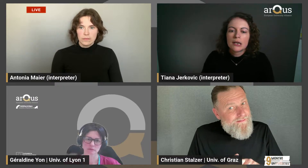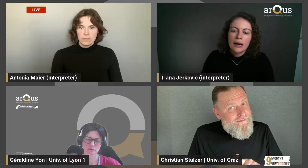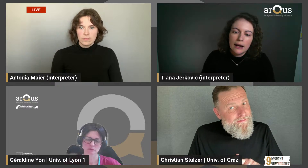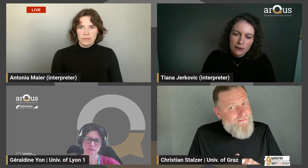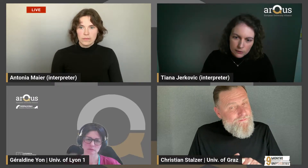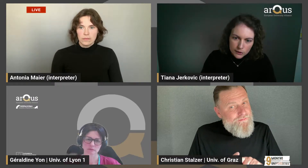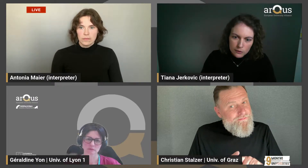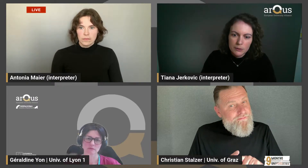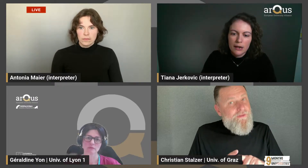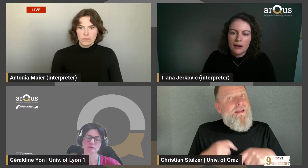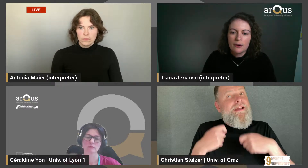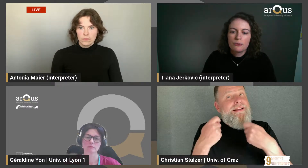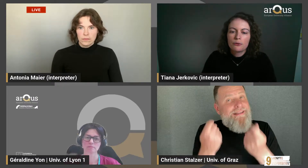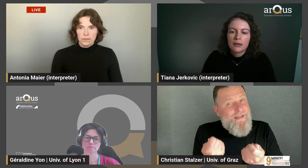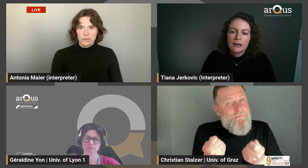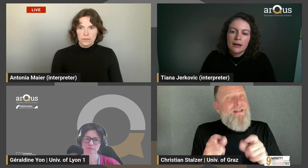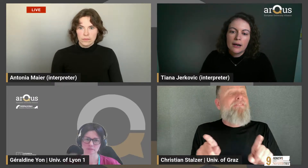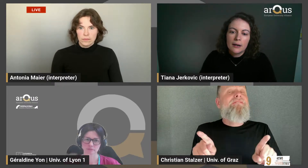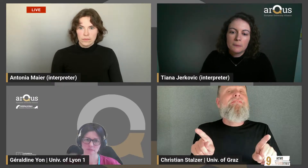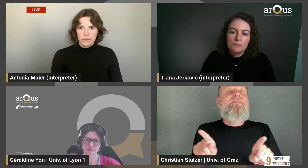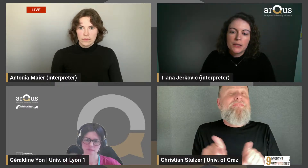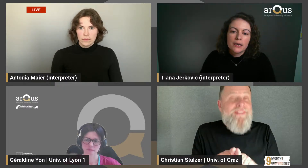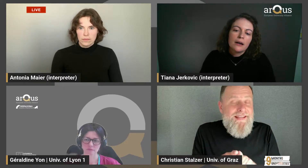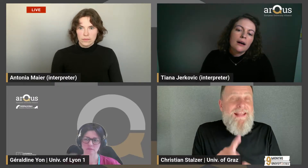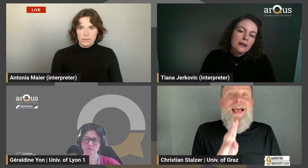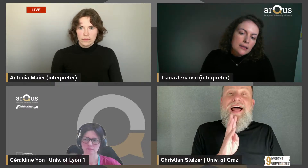Language, and also we have